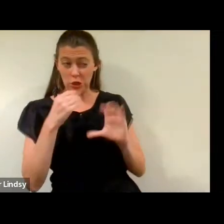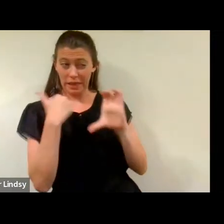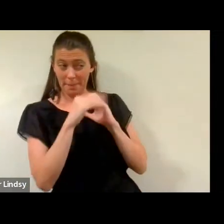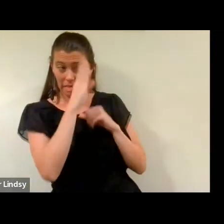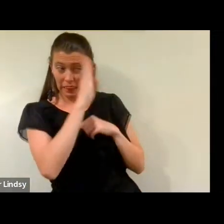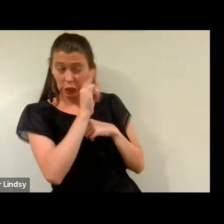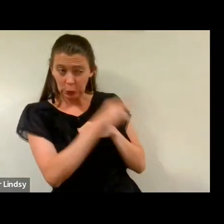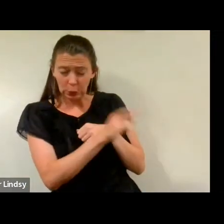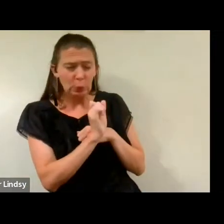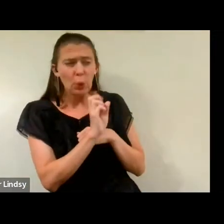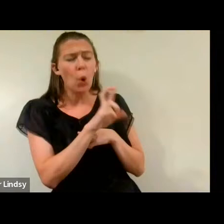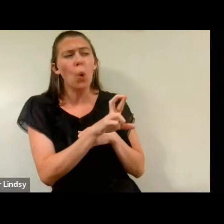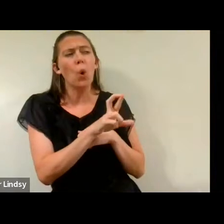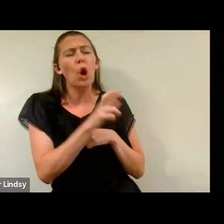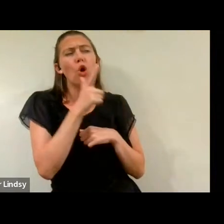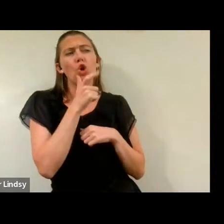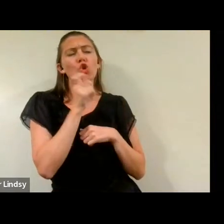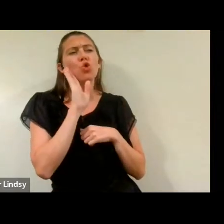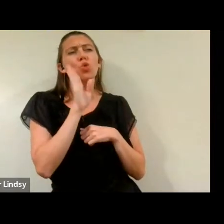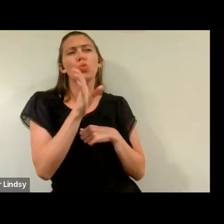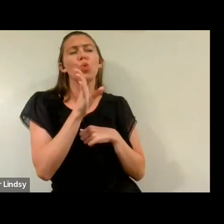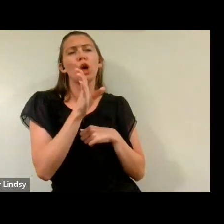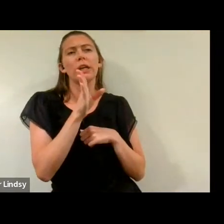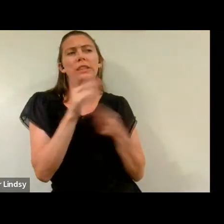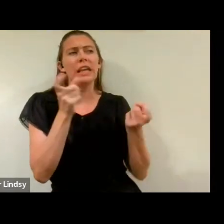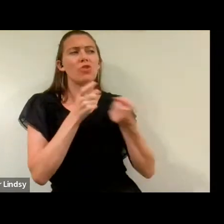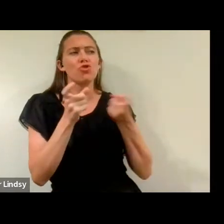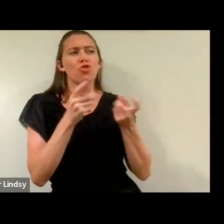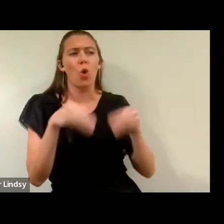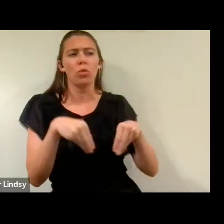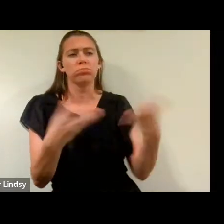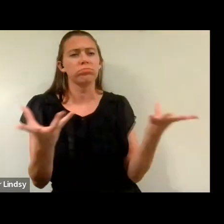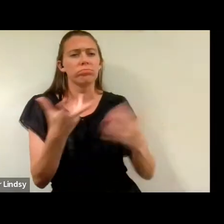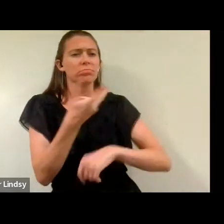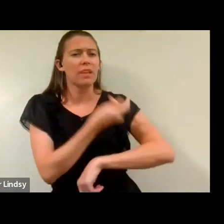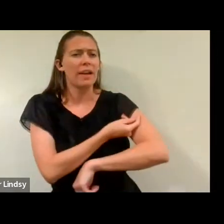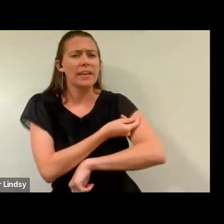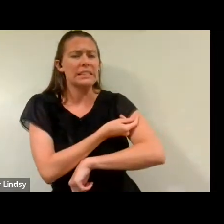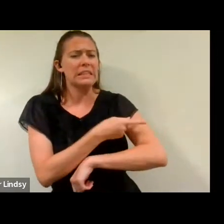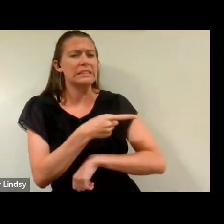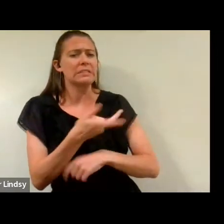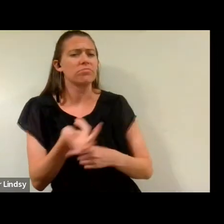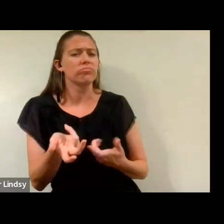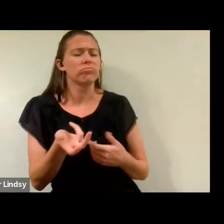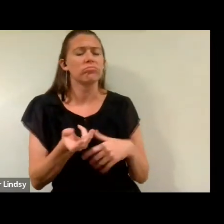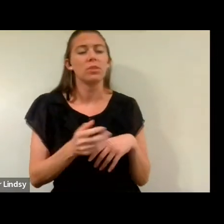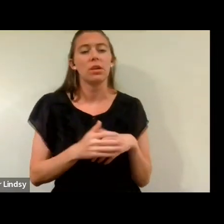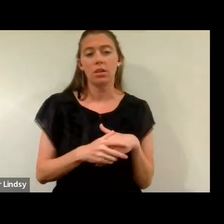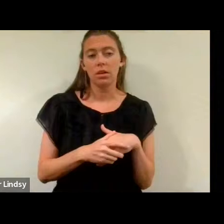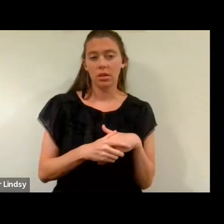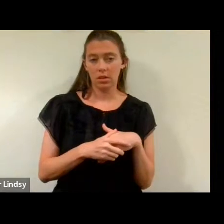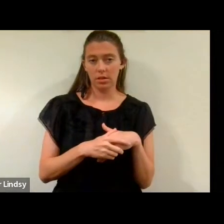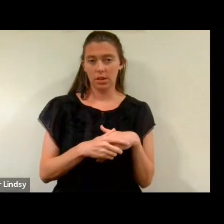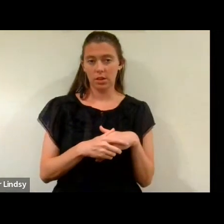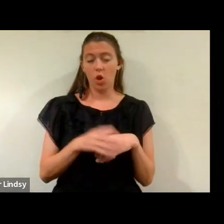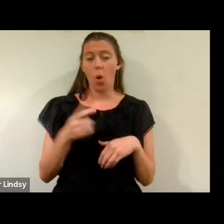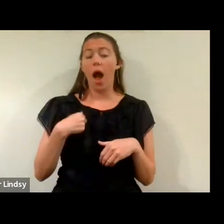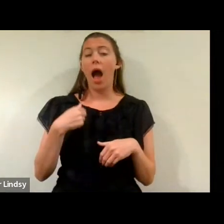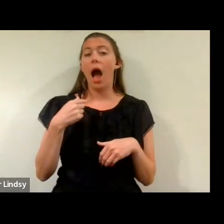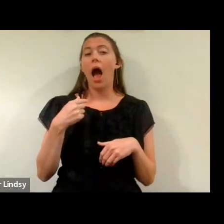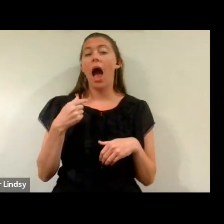is kind of controlling the distribution of the small allocation that we have? Yeah, so I think you can reach to our